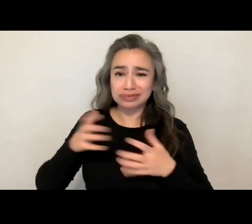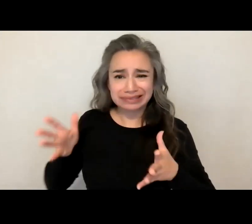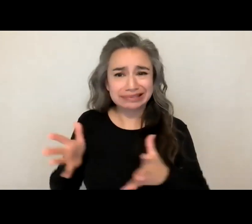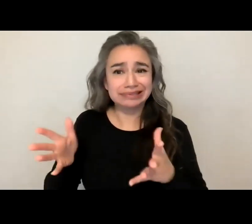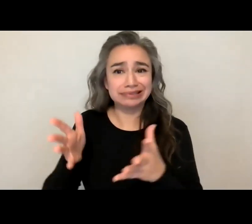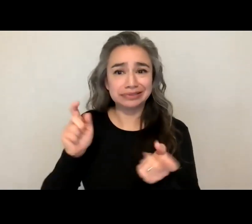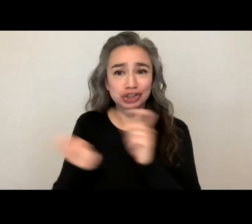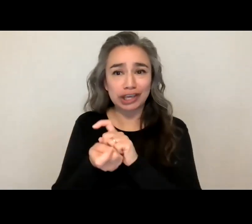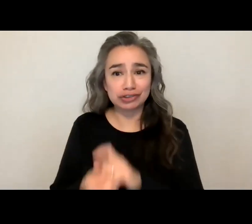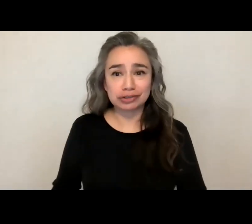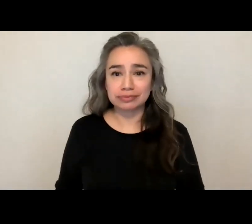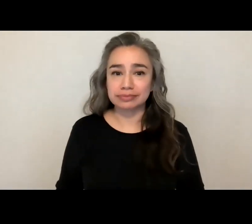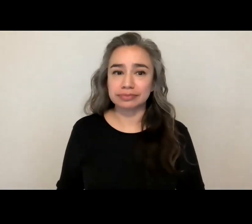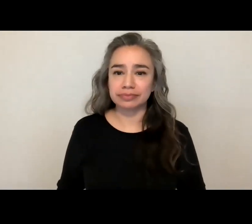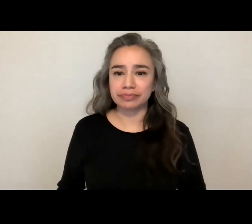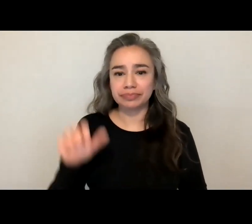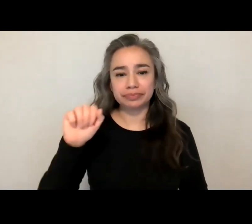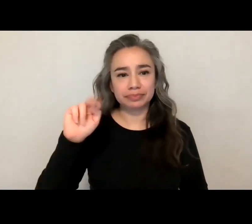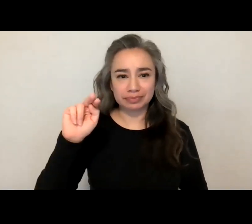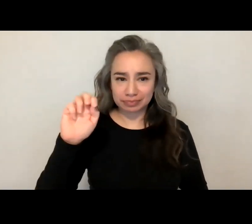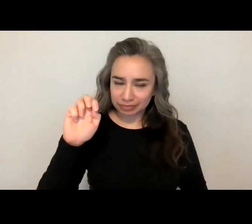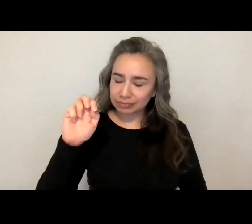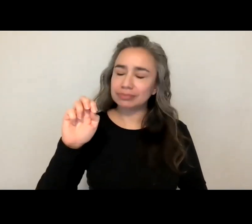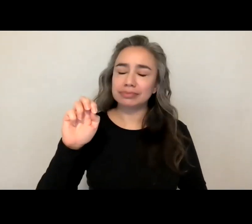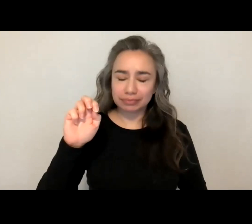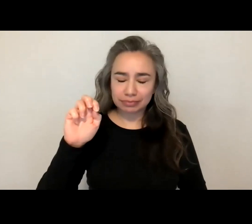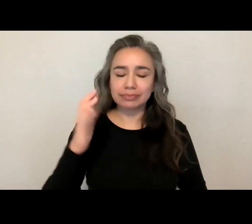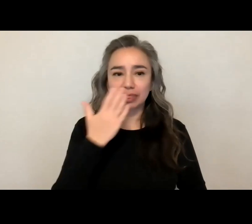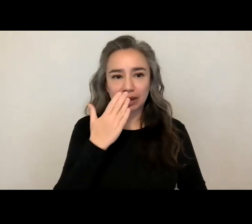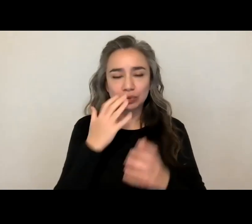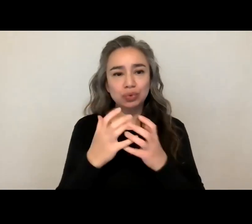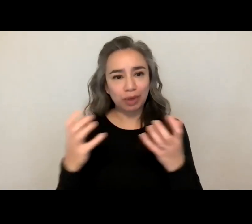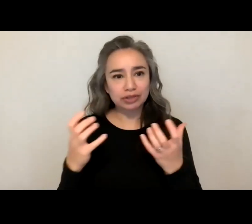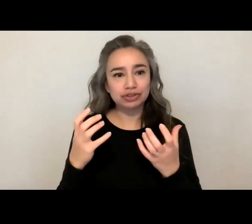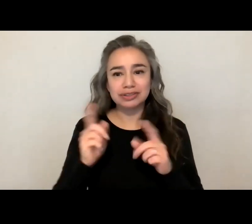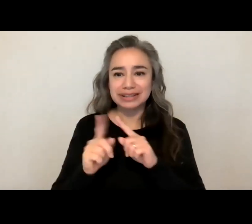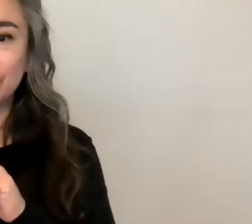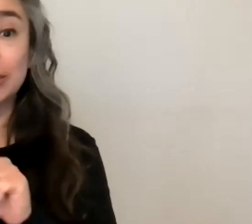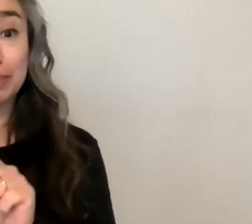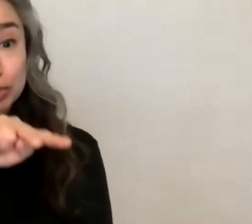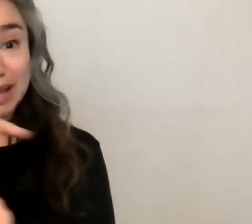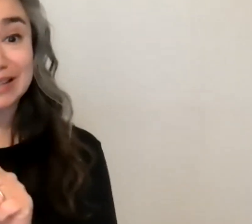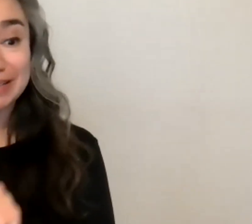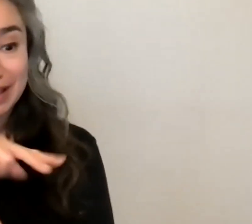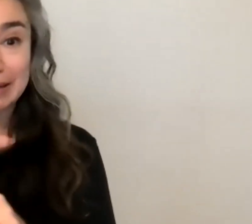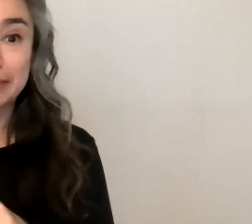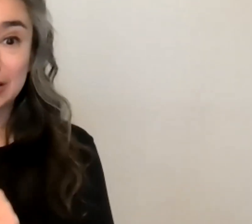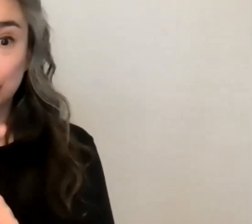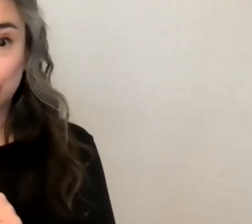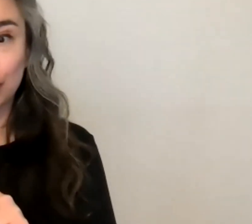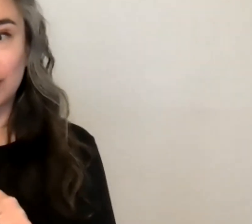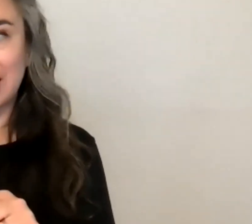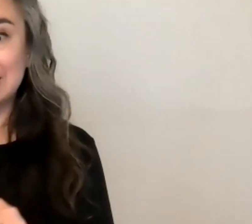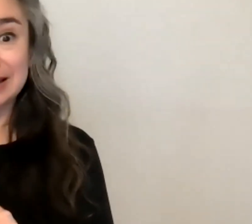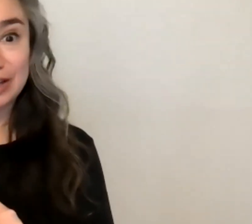Thank you so much. I think, these perspectives and what you just talked about now about making sure that this is a literature of our discipline, I